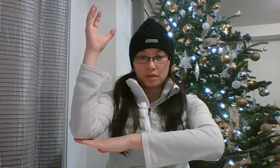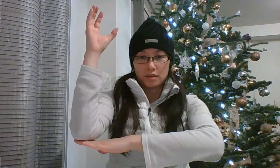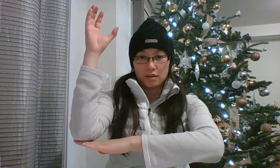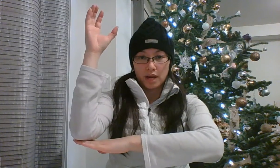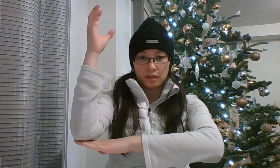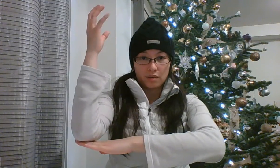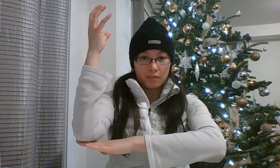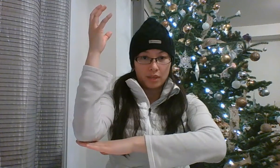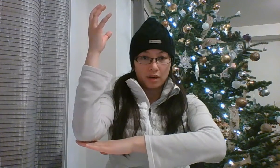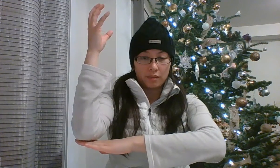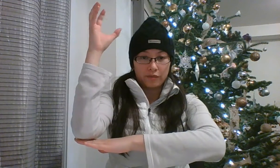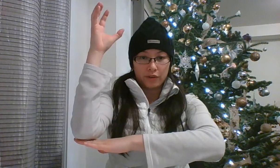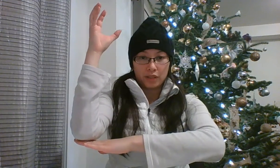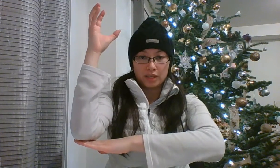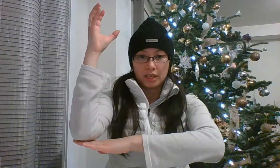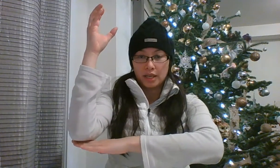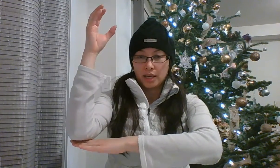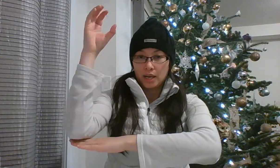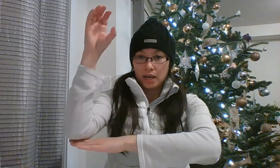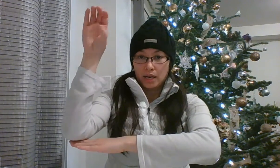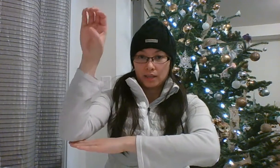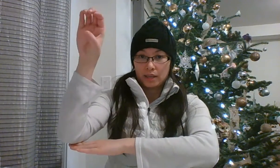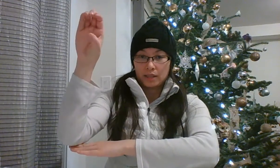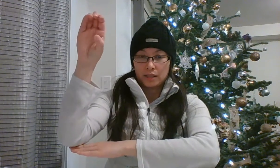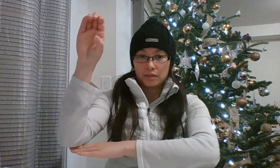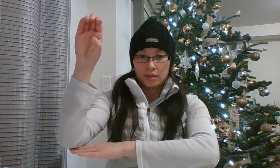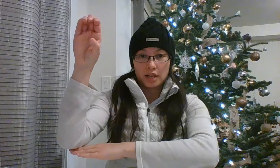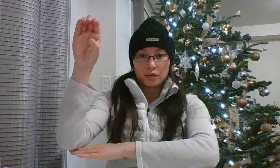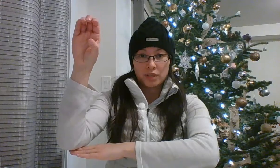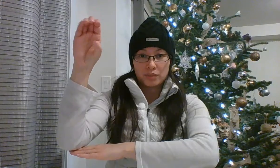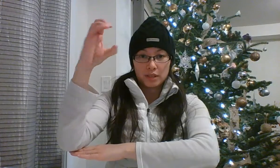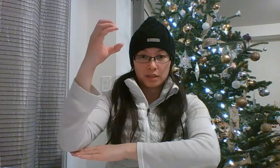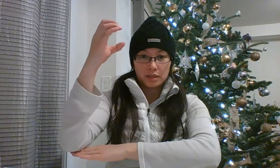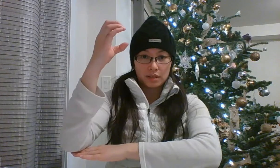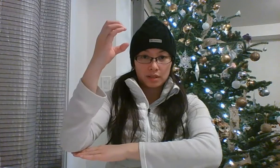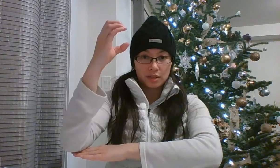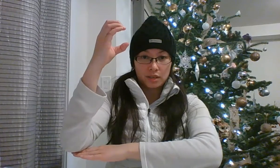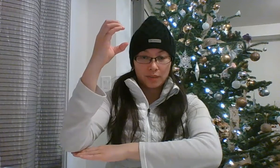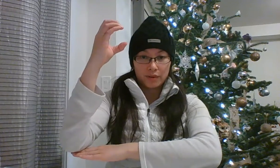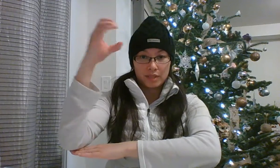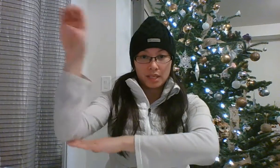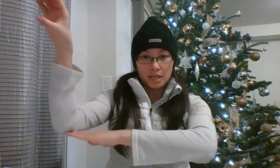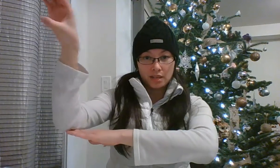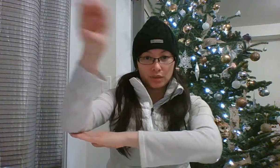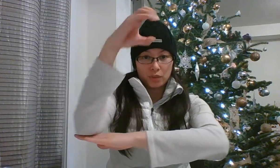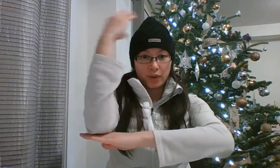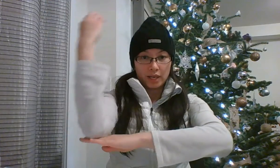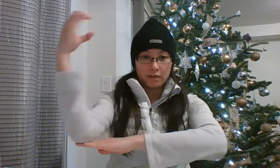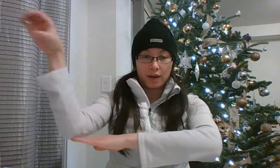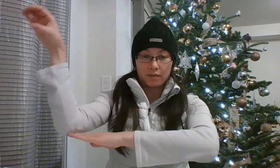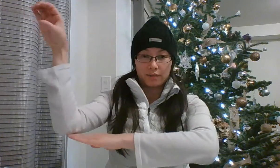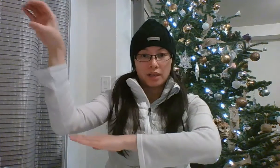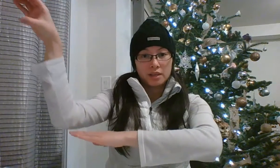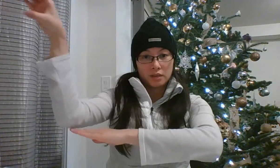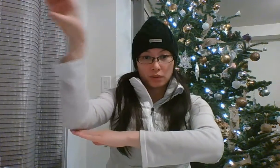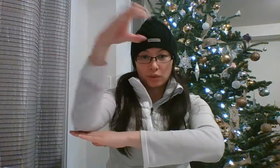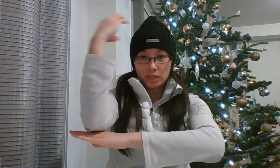horizontal and your dominant arm vertically. And then to sign Christmas, it's the shape of C and you swing it around. So